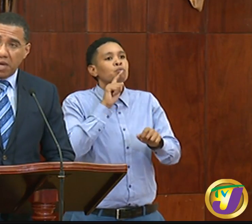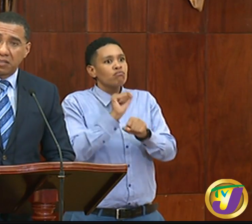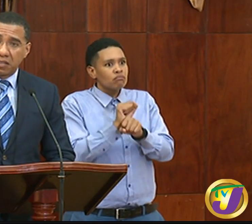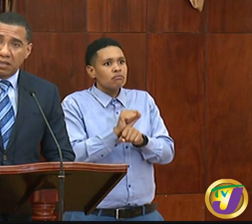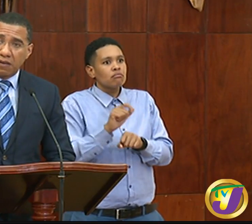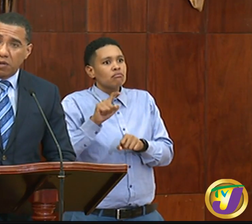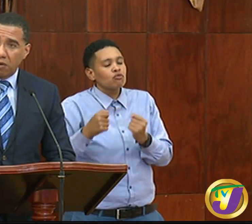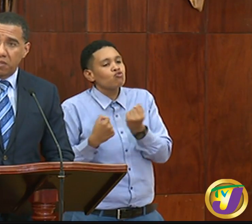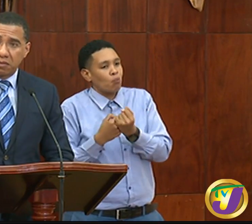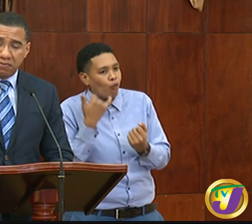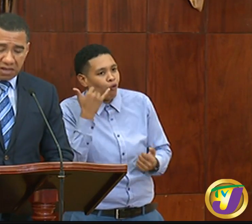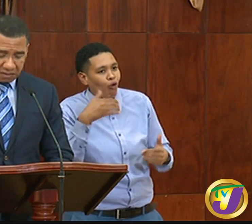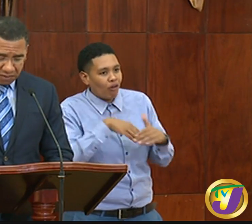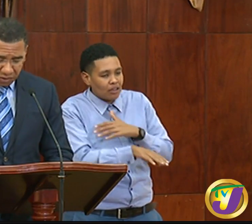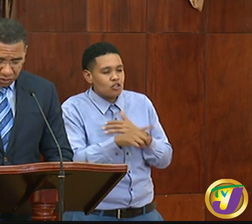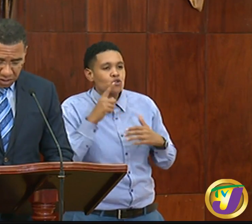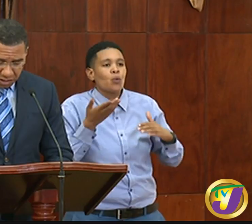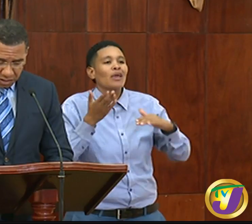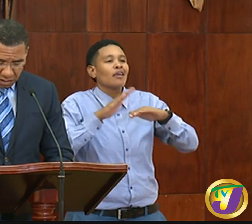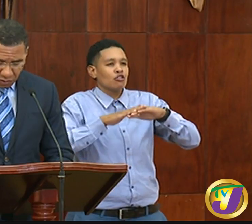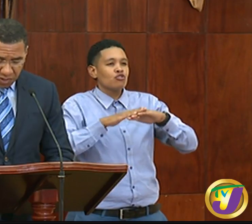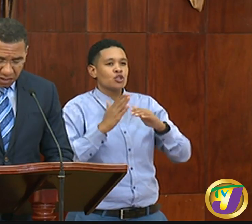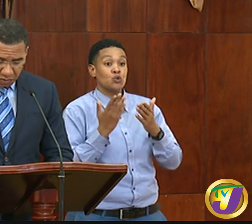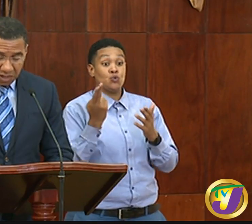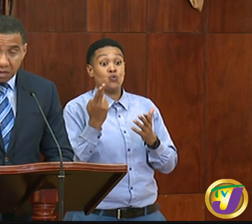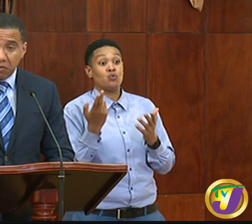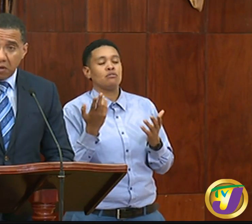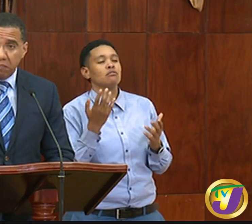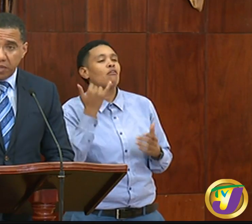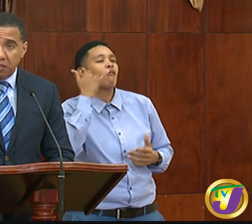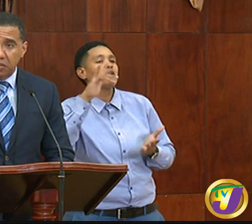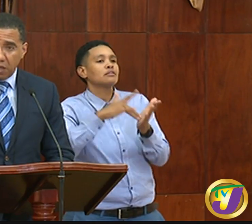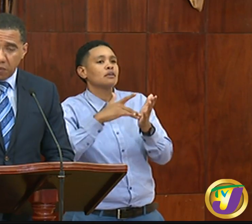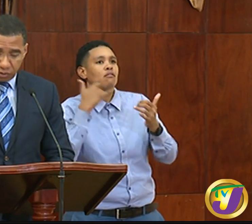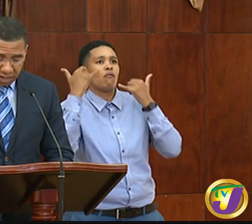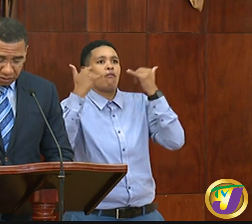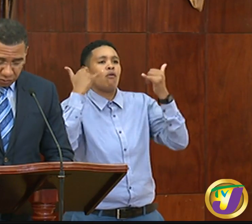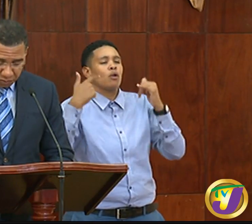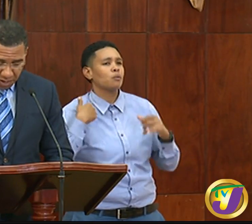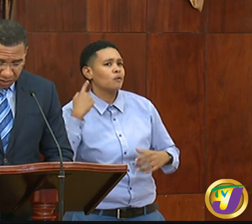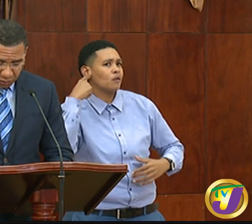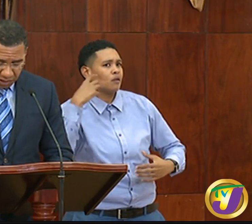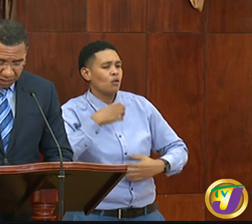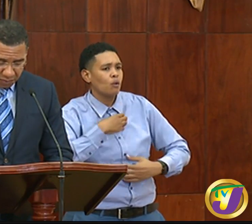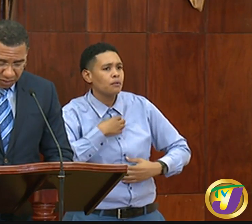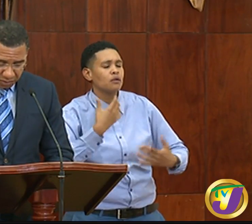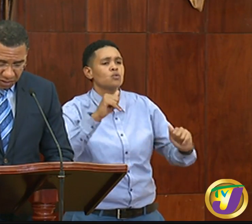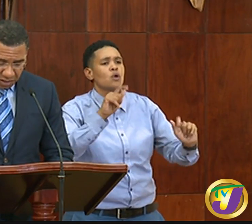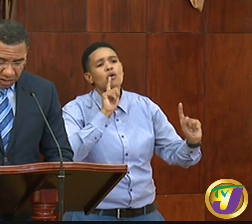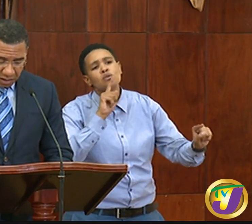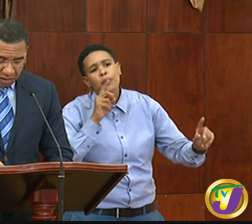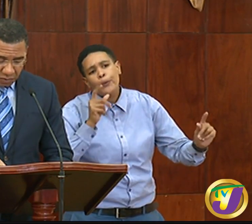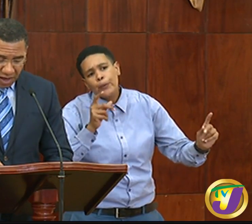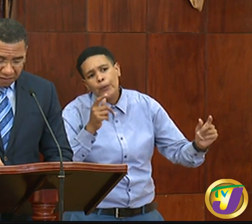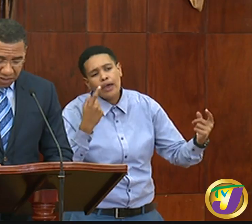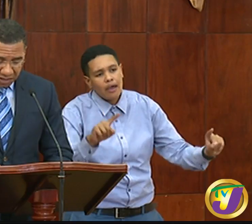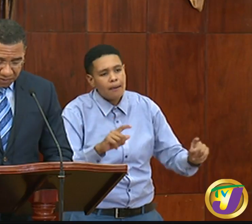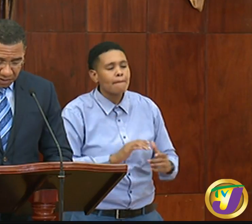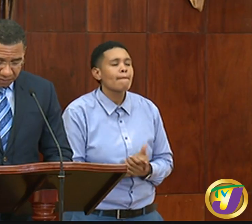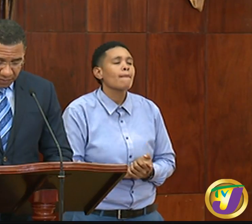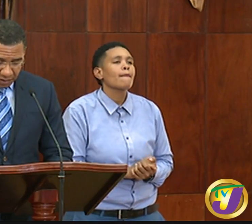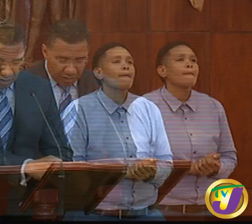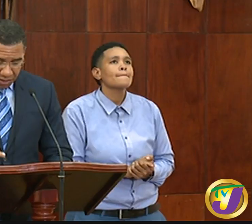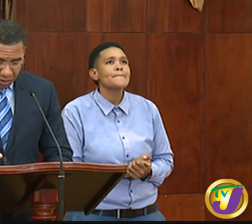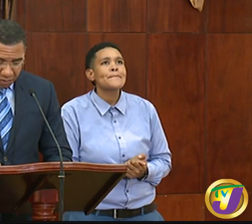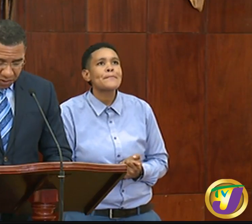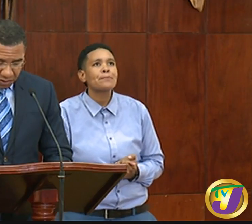increased the capacity, and that will come into effect very shortly. We hear the complaints and we're trying to respond as quickly as possible. I've been